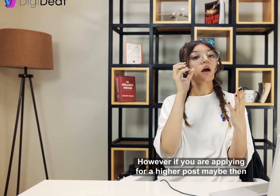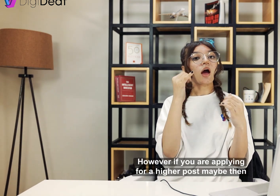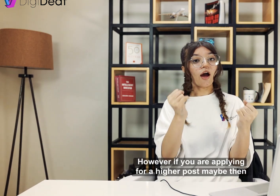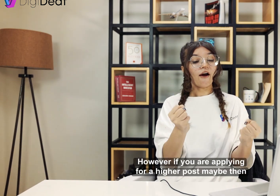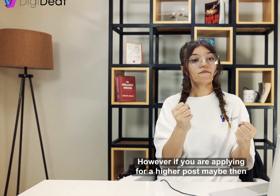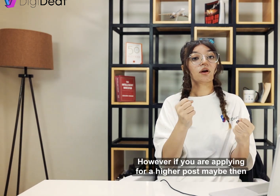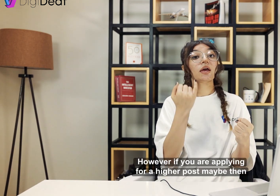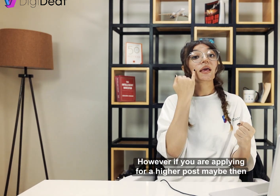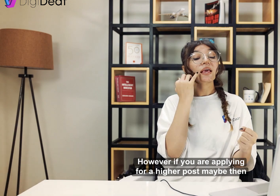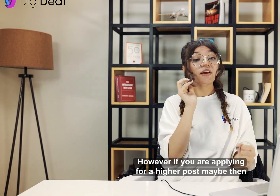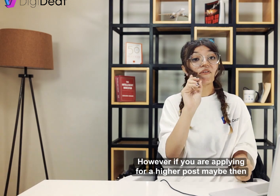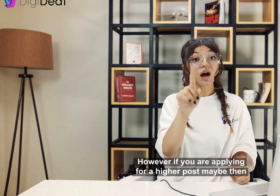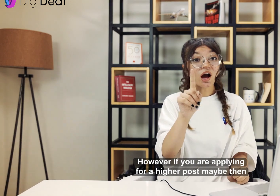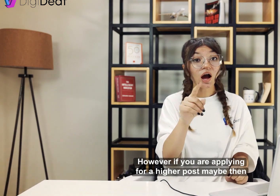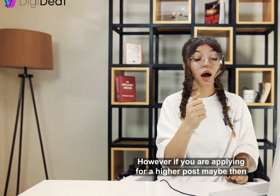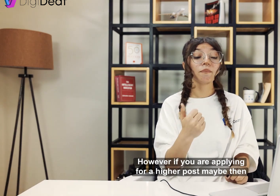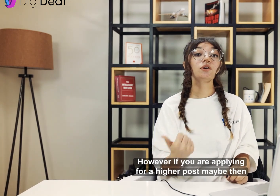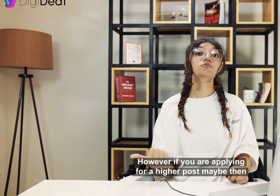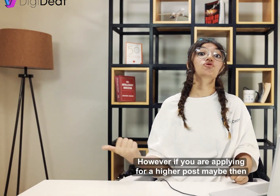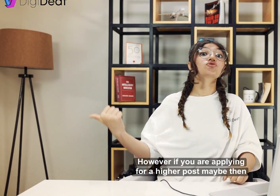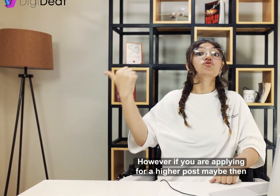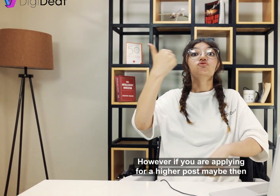However, if you are applying for a higher post, maybe